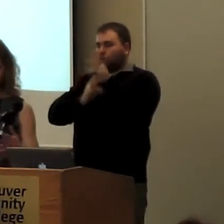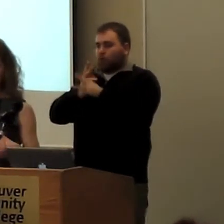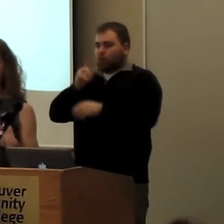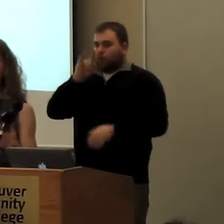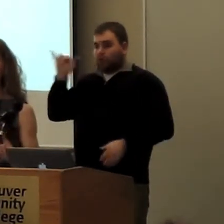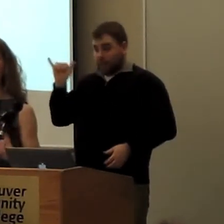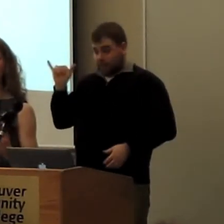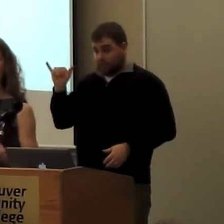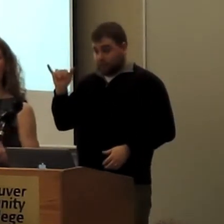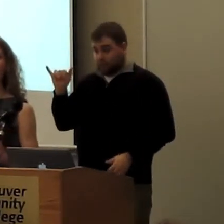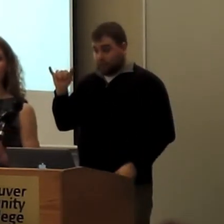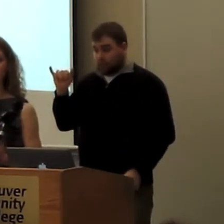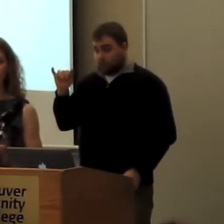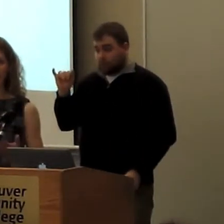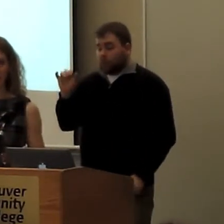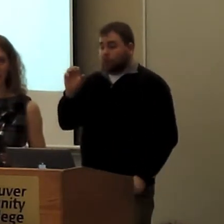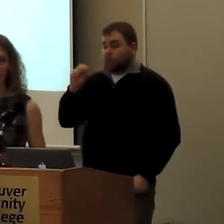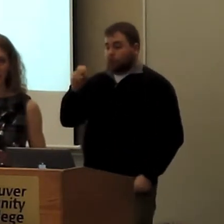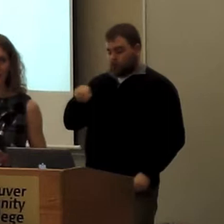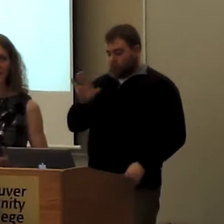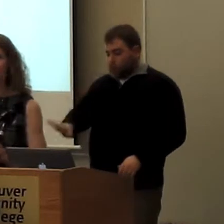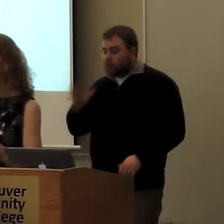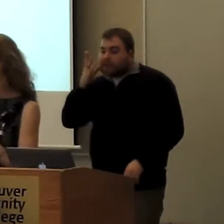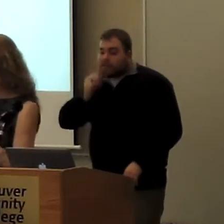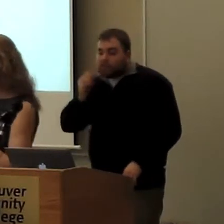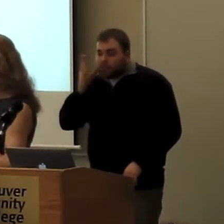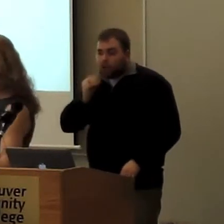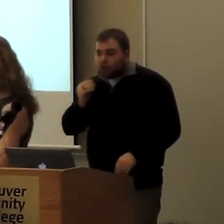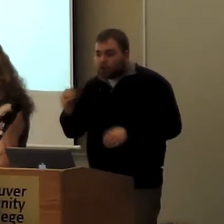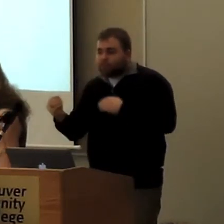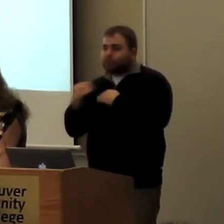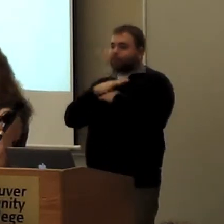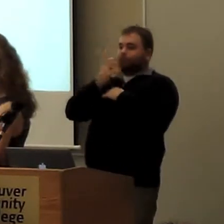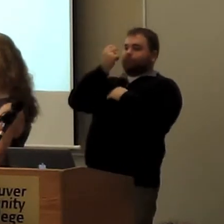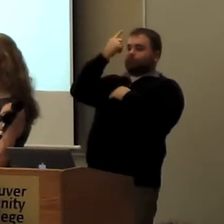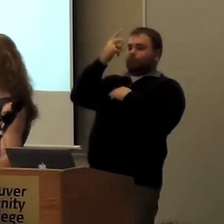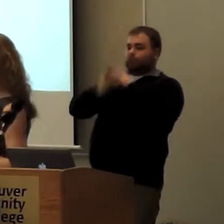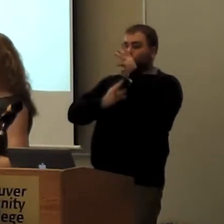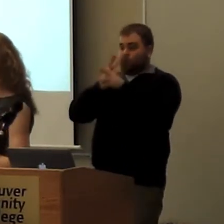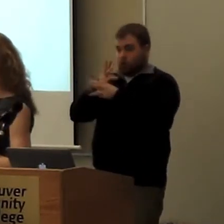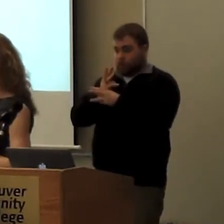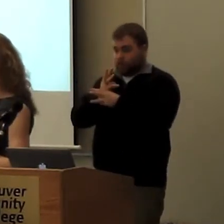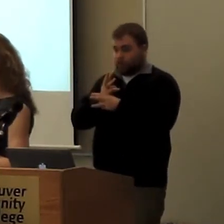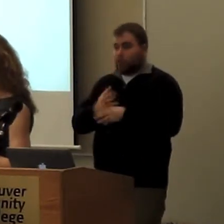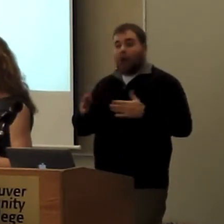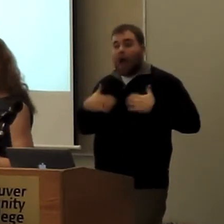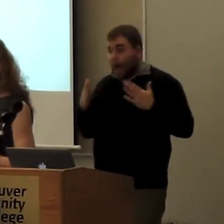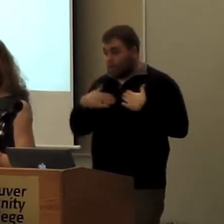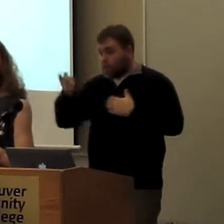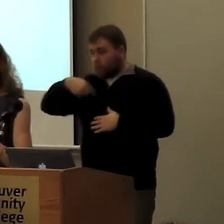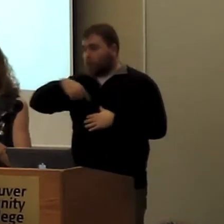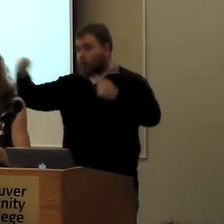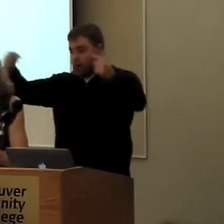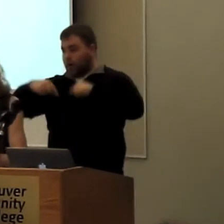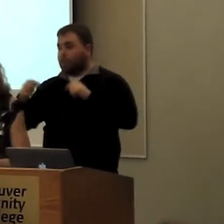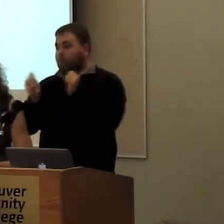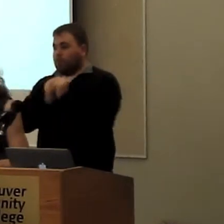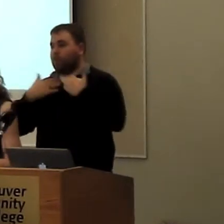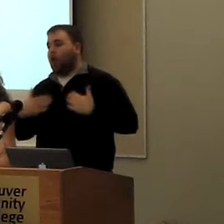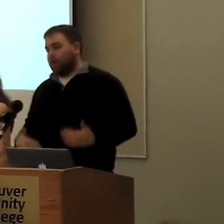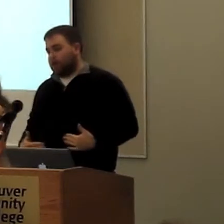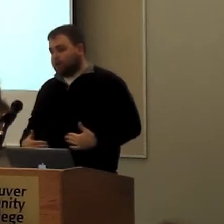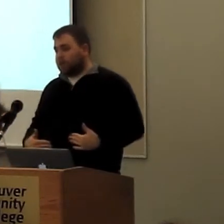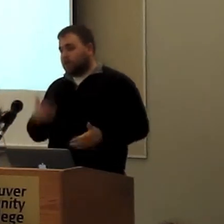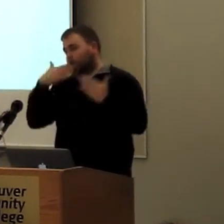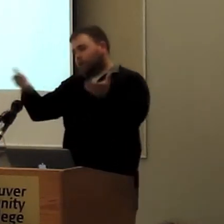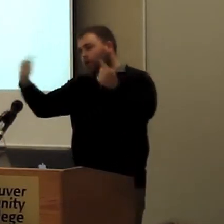that he or she has to that experience. Now, I am very pleased you brought your bodies with you today, because since you have your